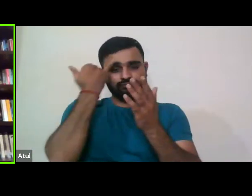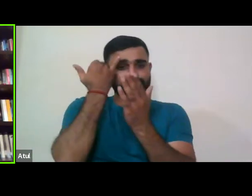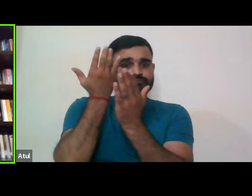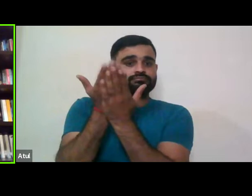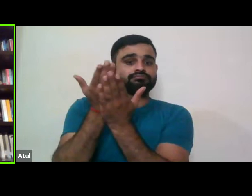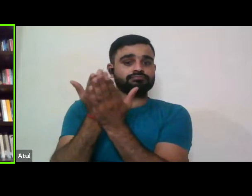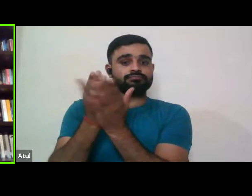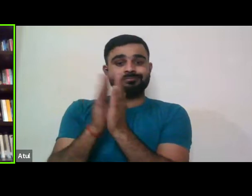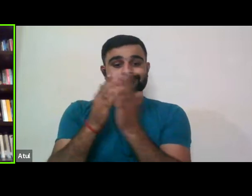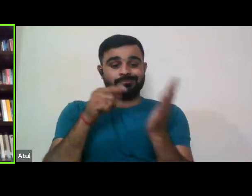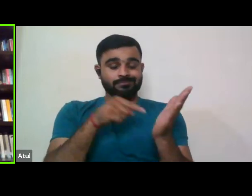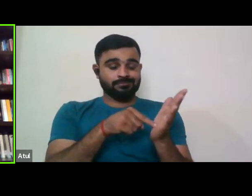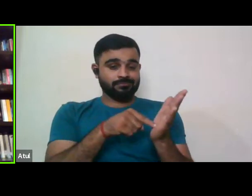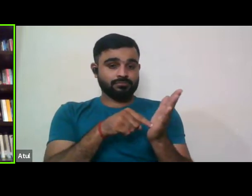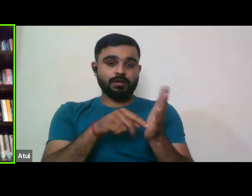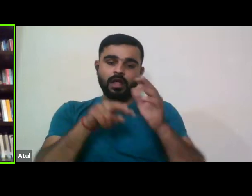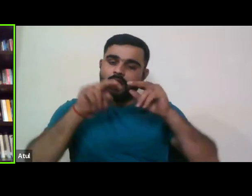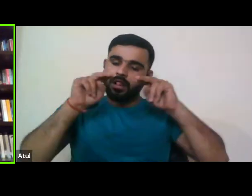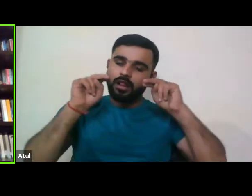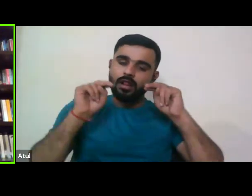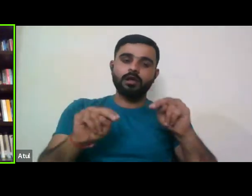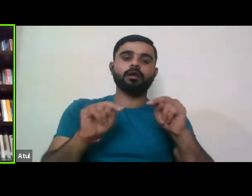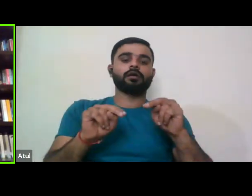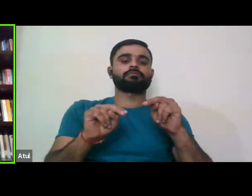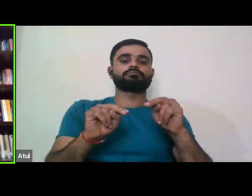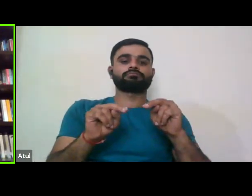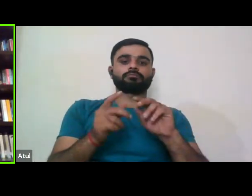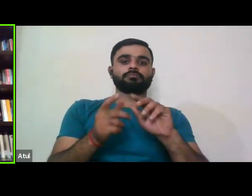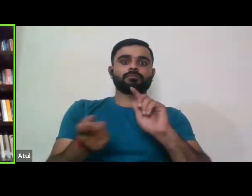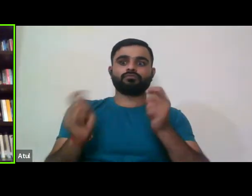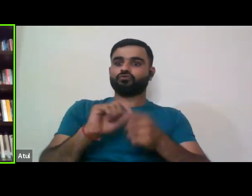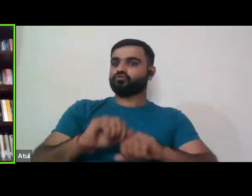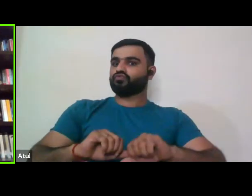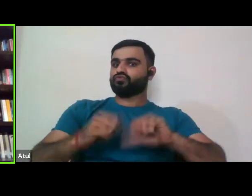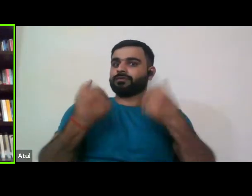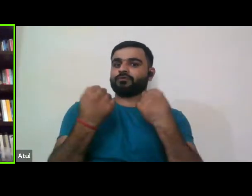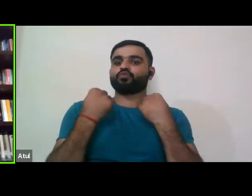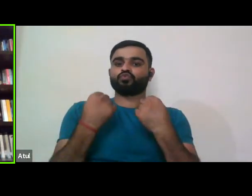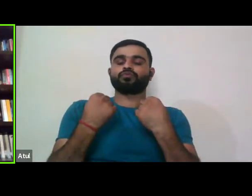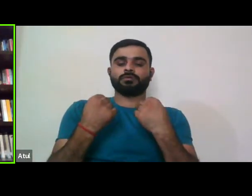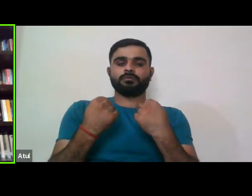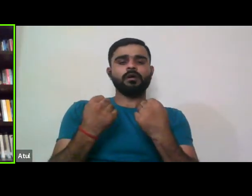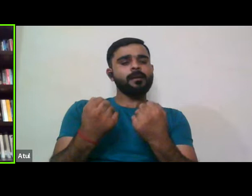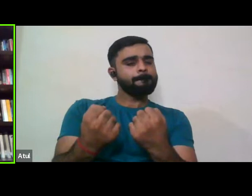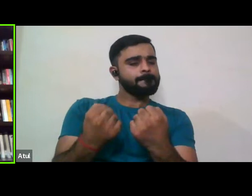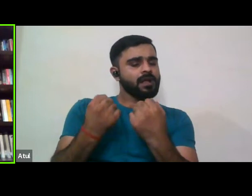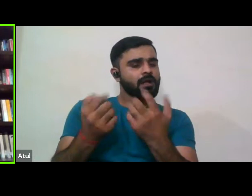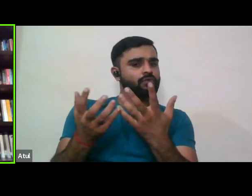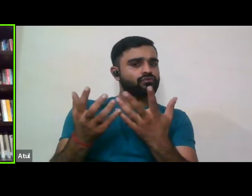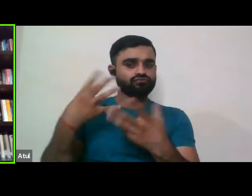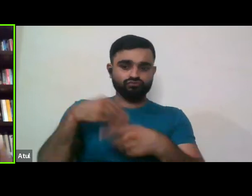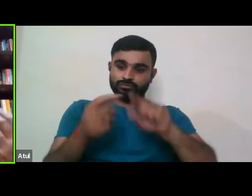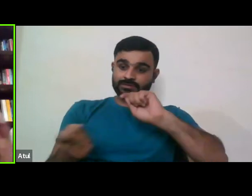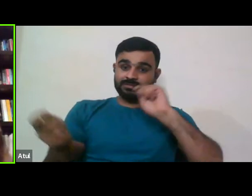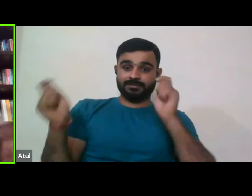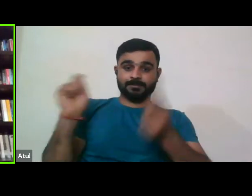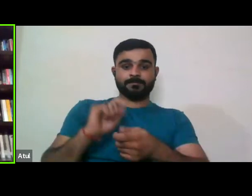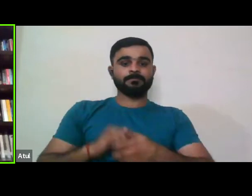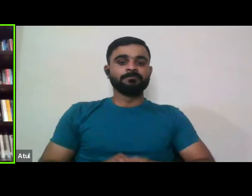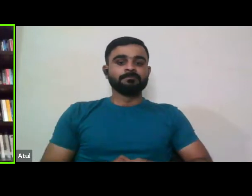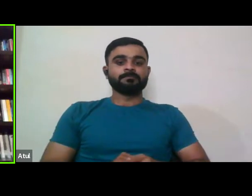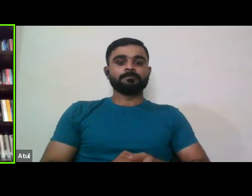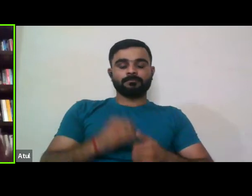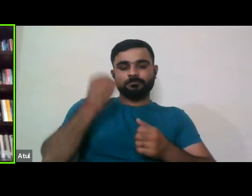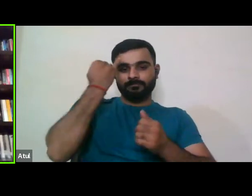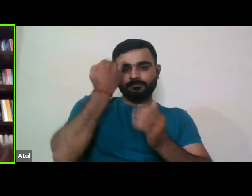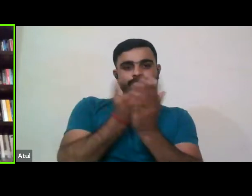the book will require that kind of a will, right? A will to change. And the